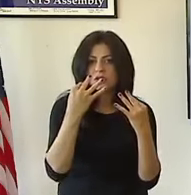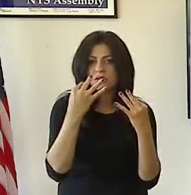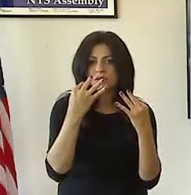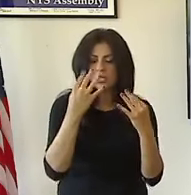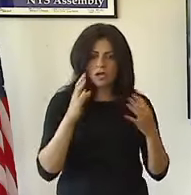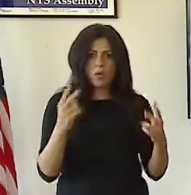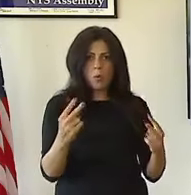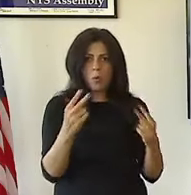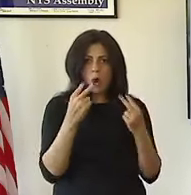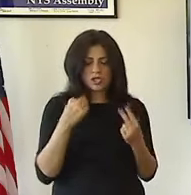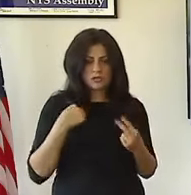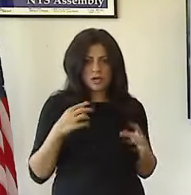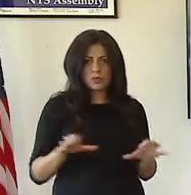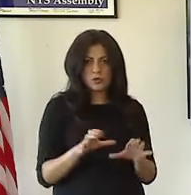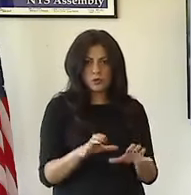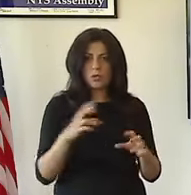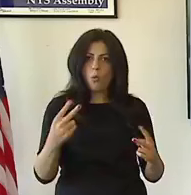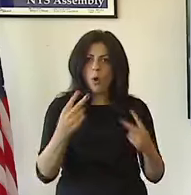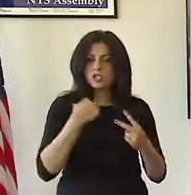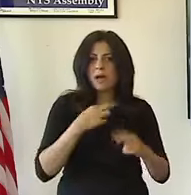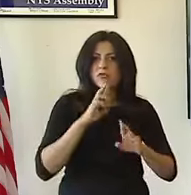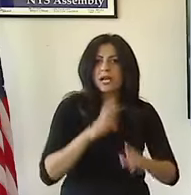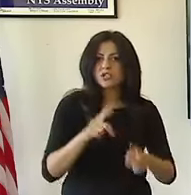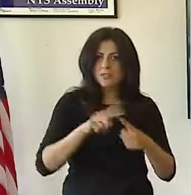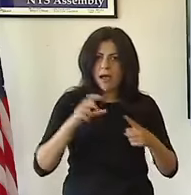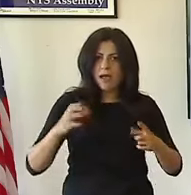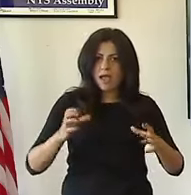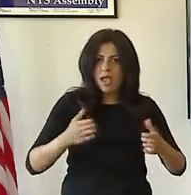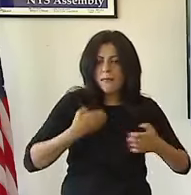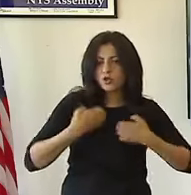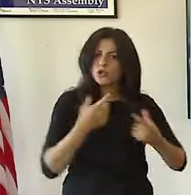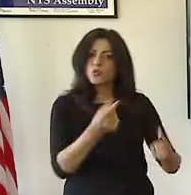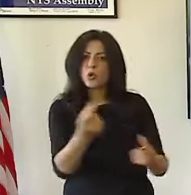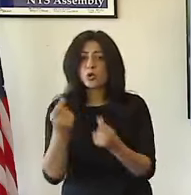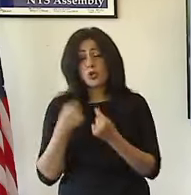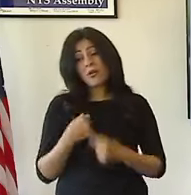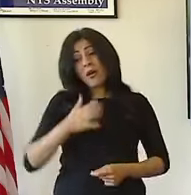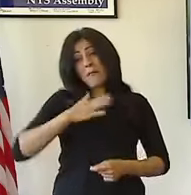And I'll tell you, my kids, asked the